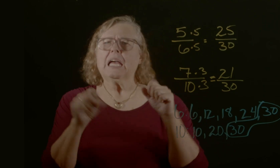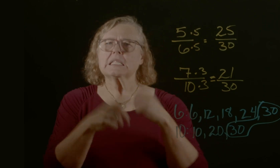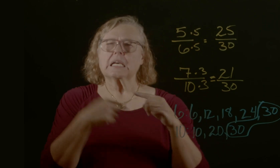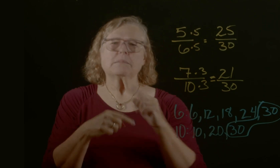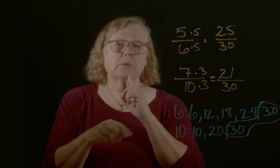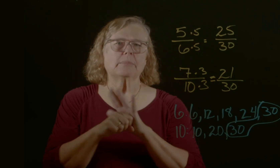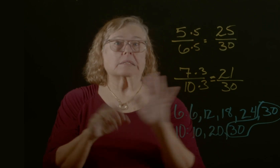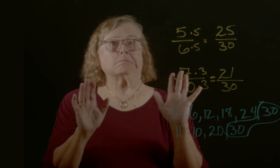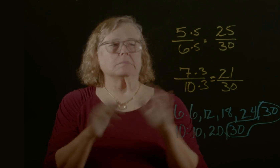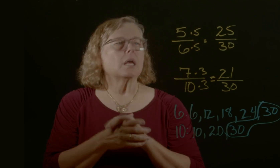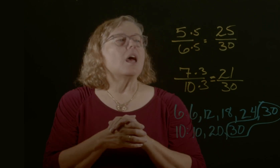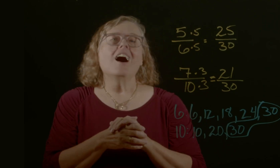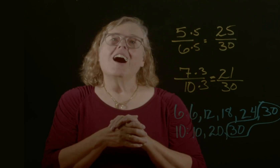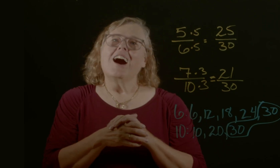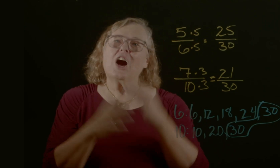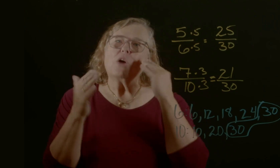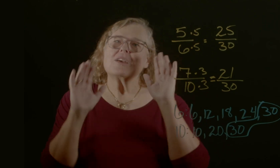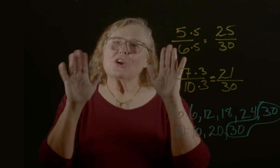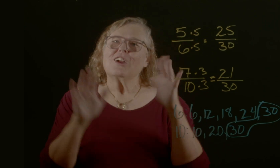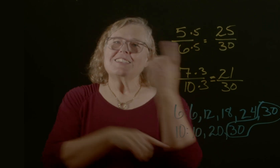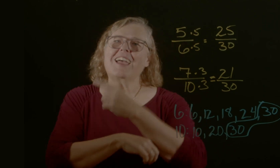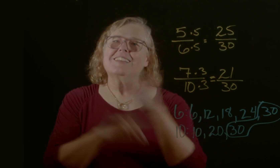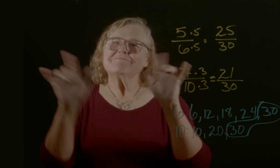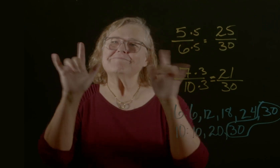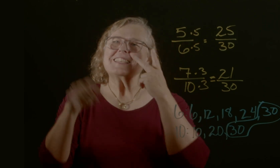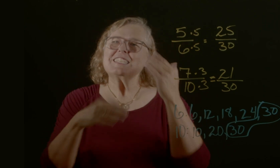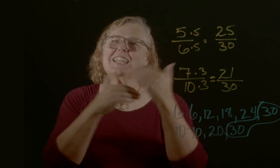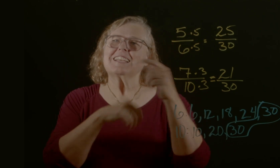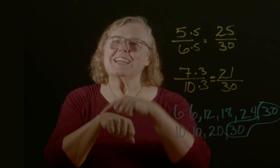can sign, really, promise. Anyway, I hope you have a wonderful day. Love you. See you next time.